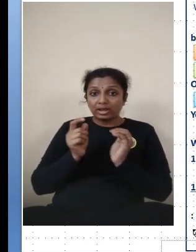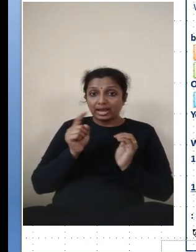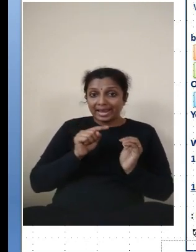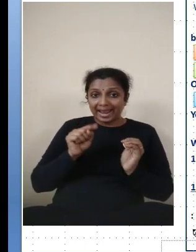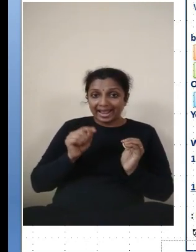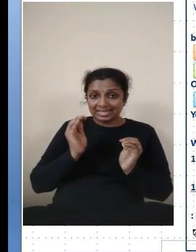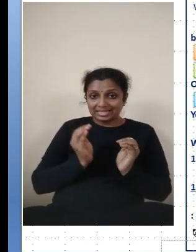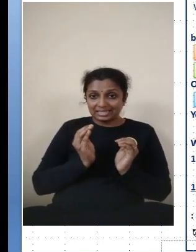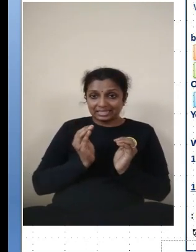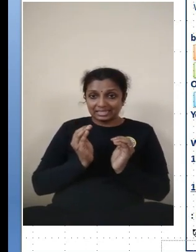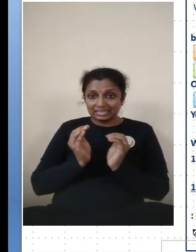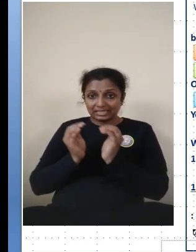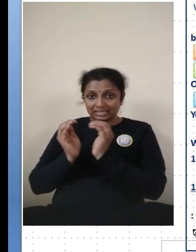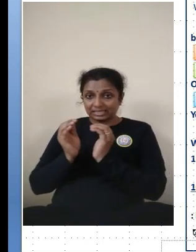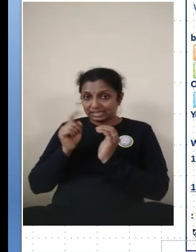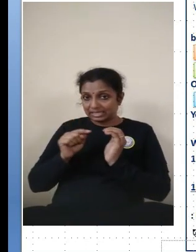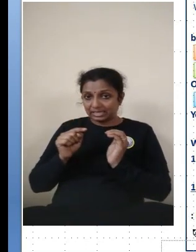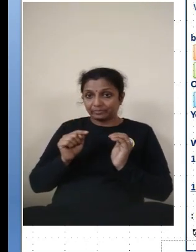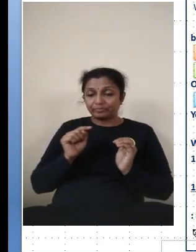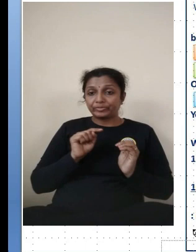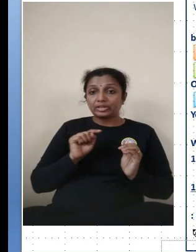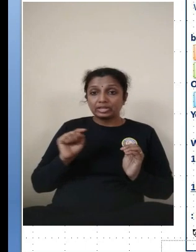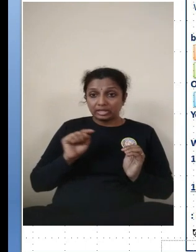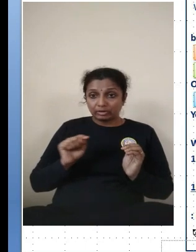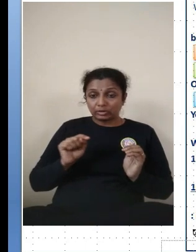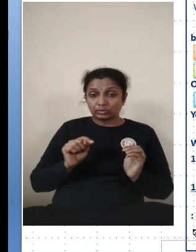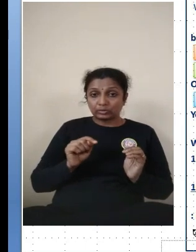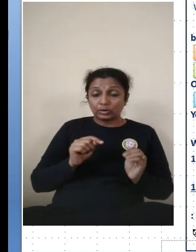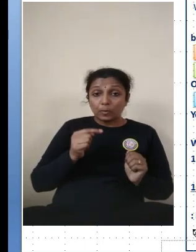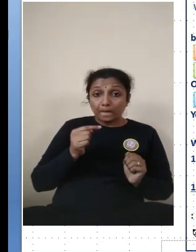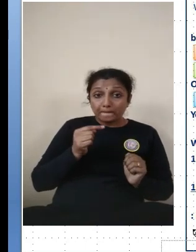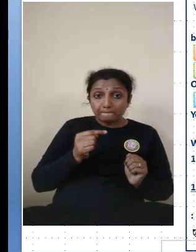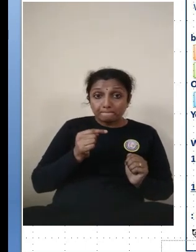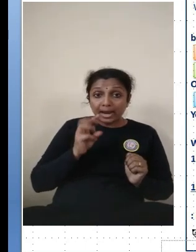So the value of b squared minus 4ac, that is discriminant, will be